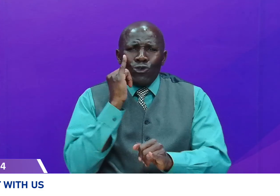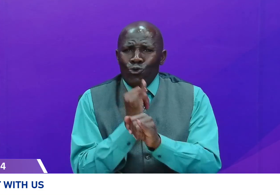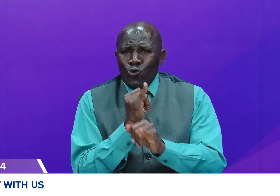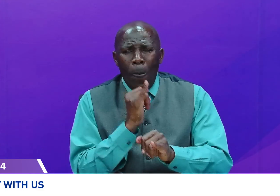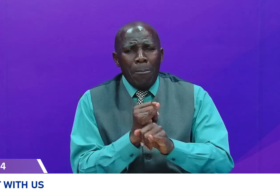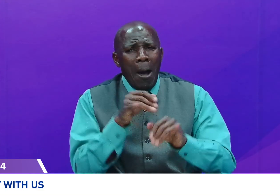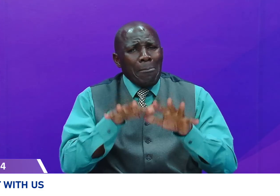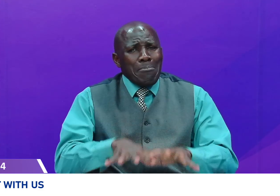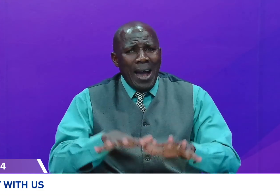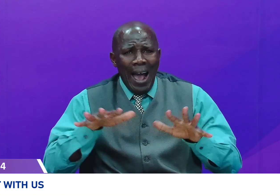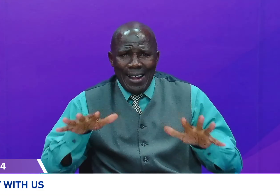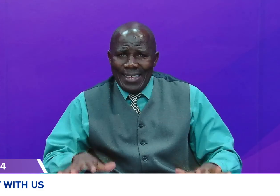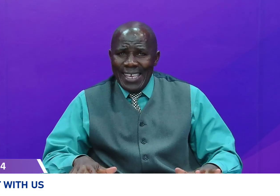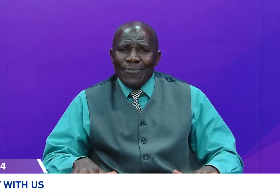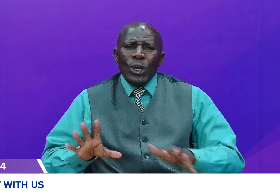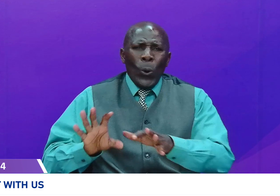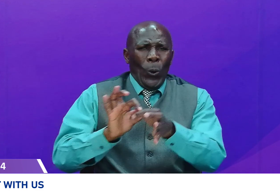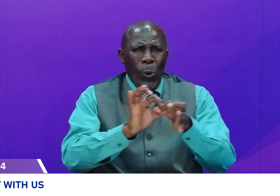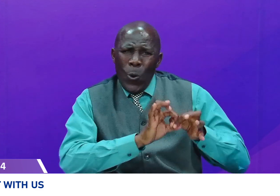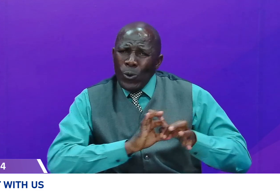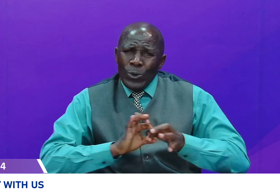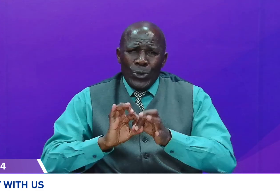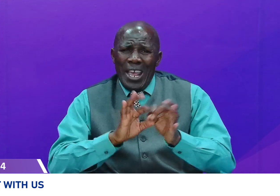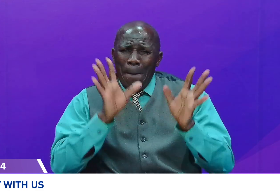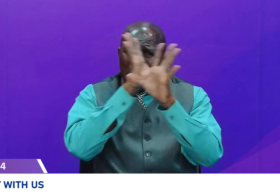He said that the move is aimed at equipping more young